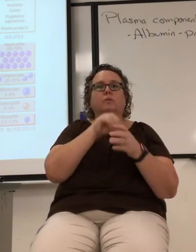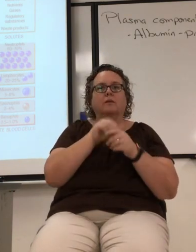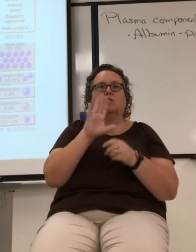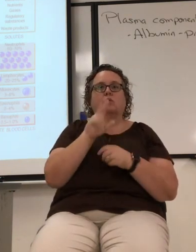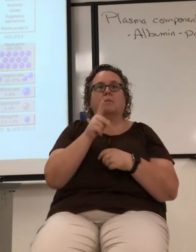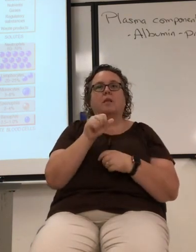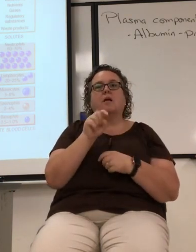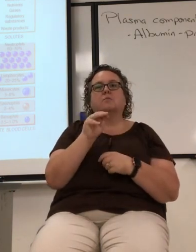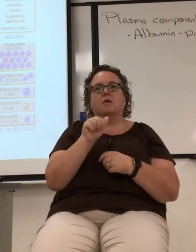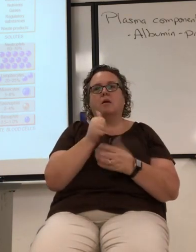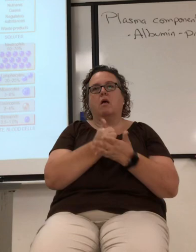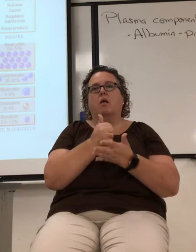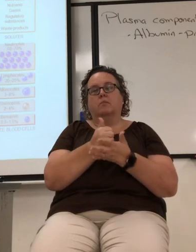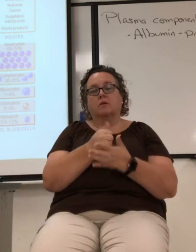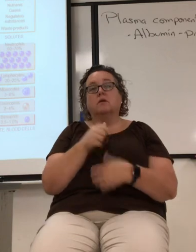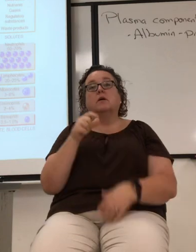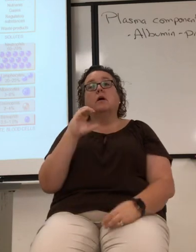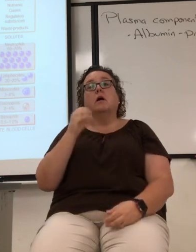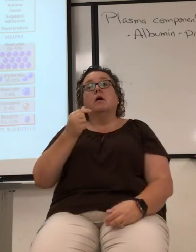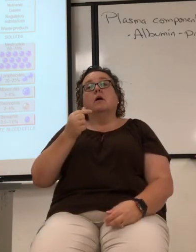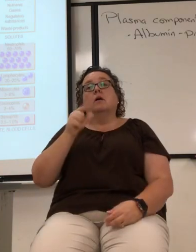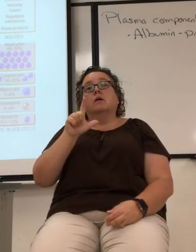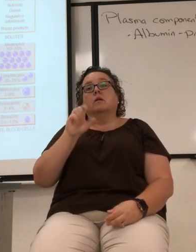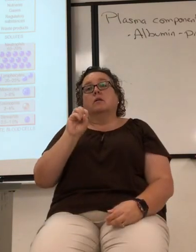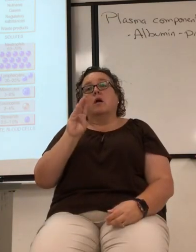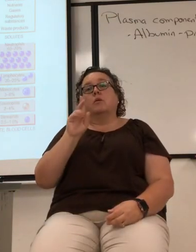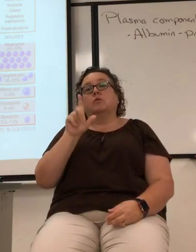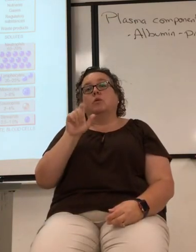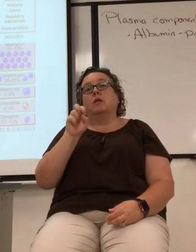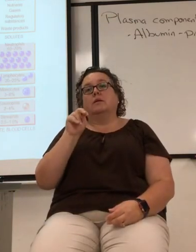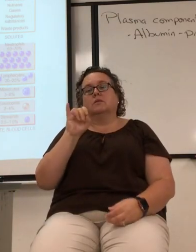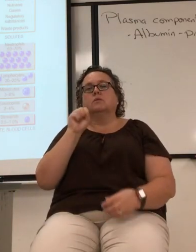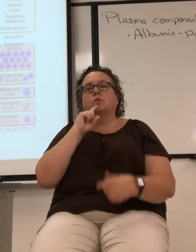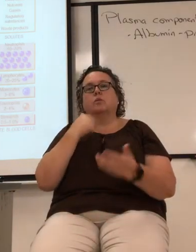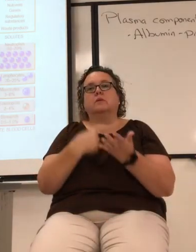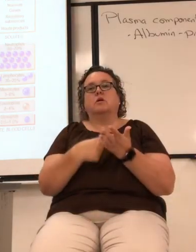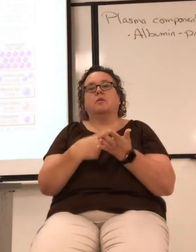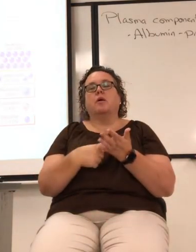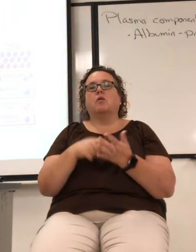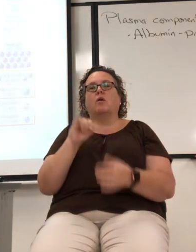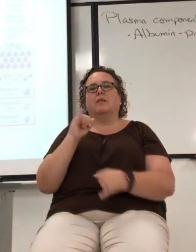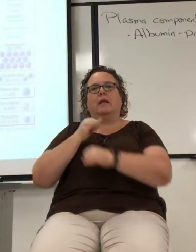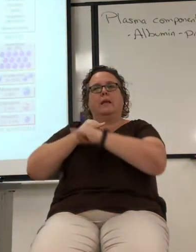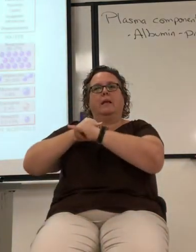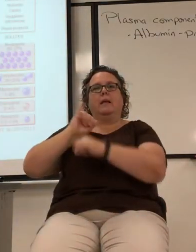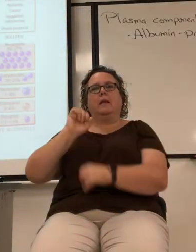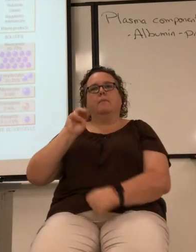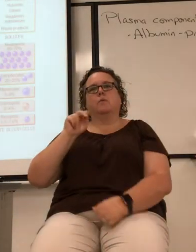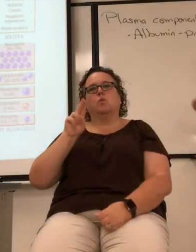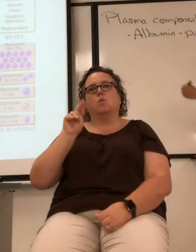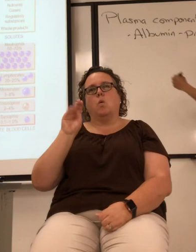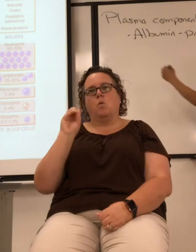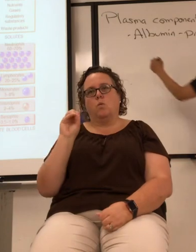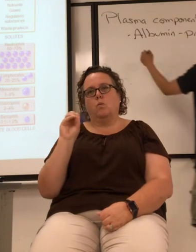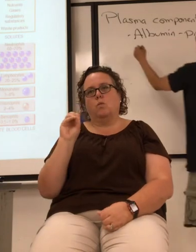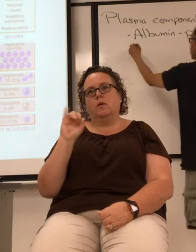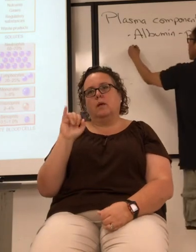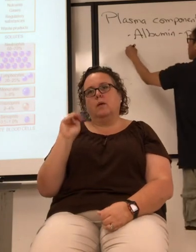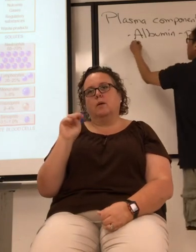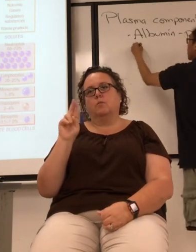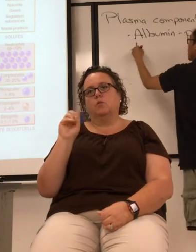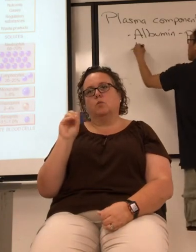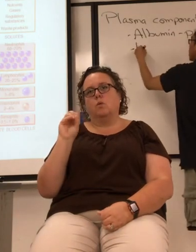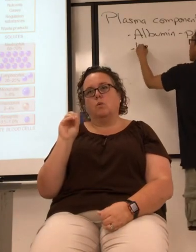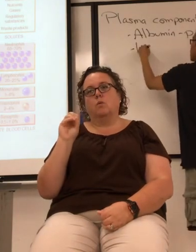pressure. The globulins we talked about are the antibodies, the immunoglobulins. So I'll